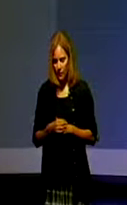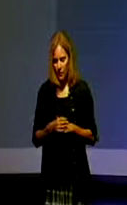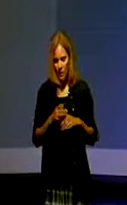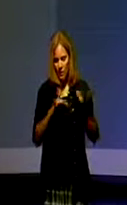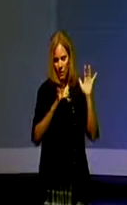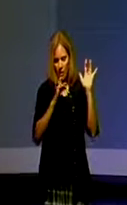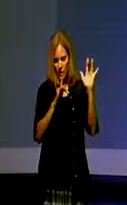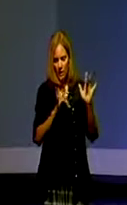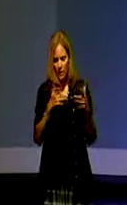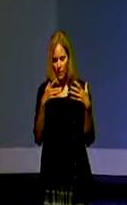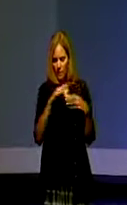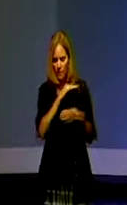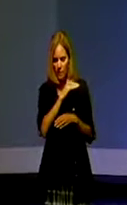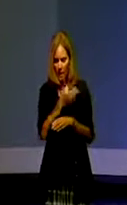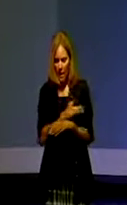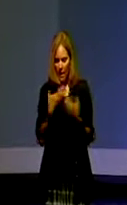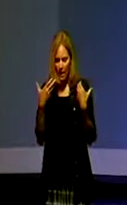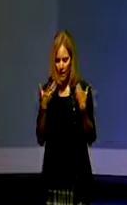Merciful, mighty.